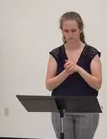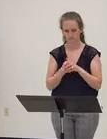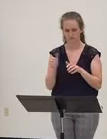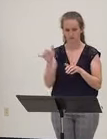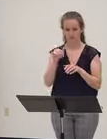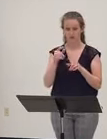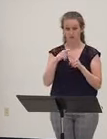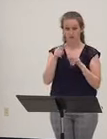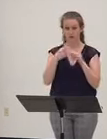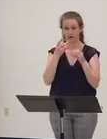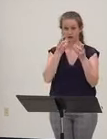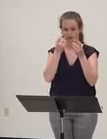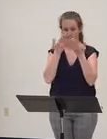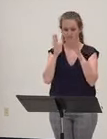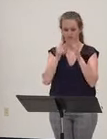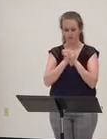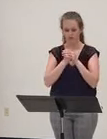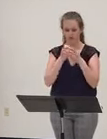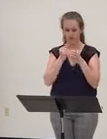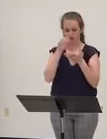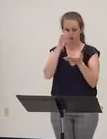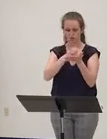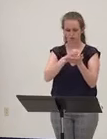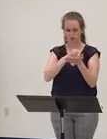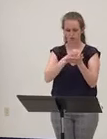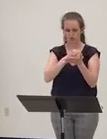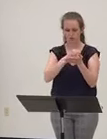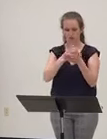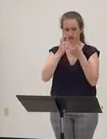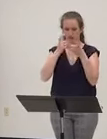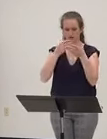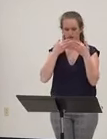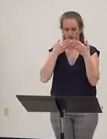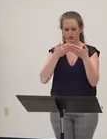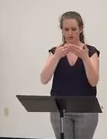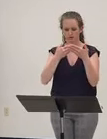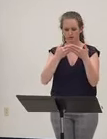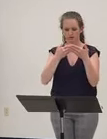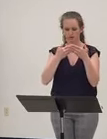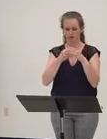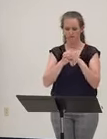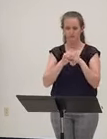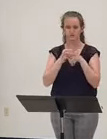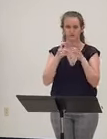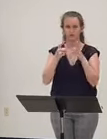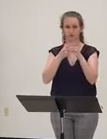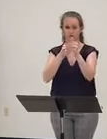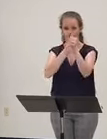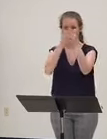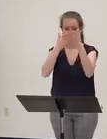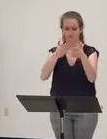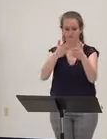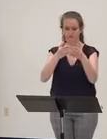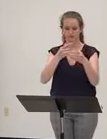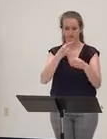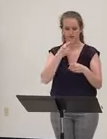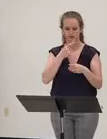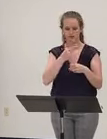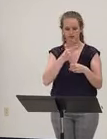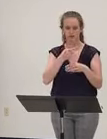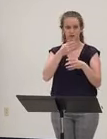In a similar way, when supper was ended, he took the chalice, and once more giving thanks, he gave it to his